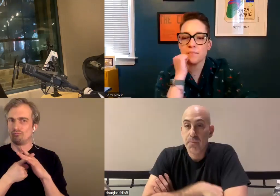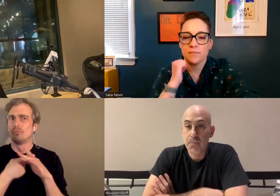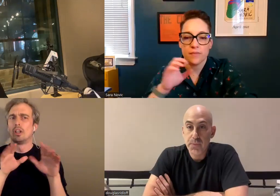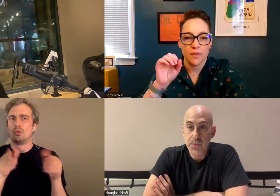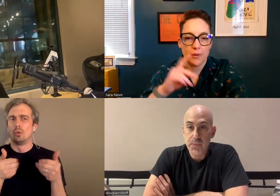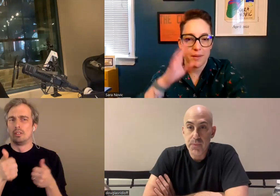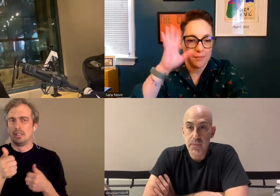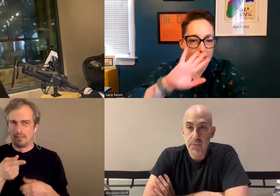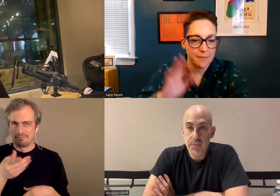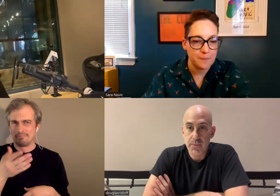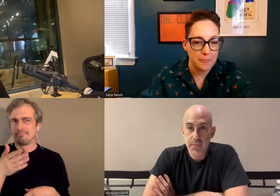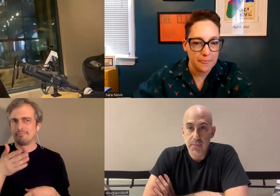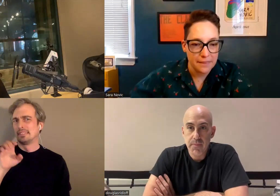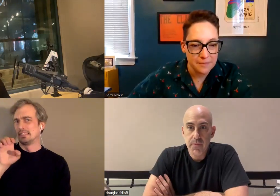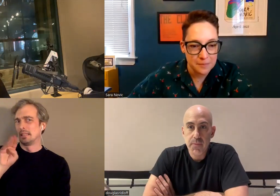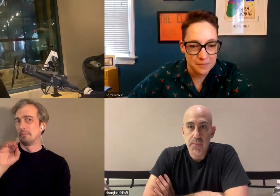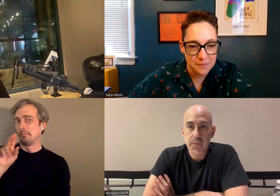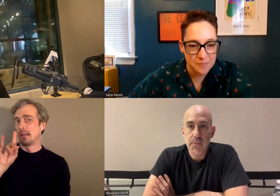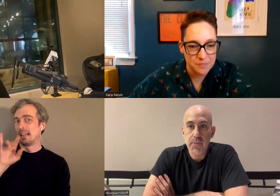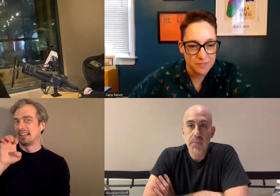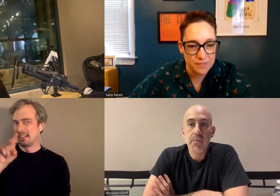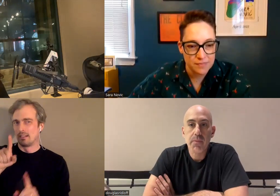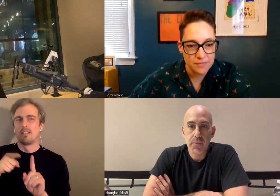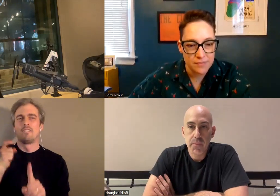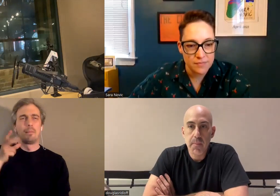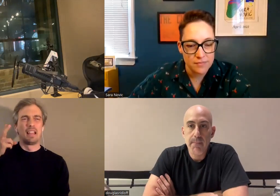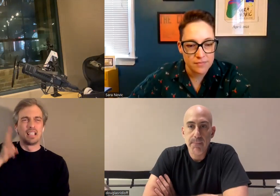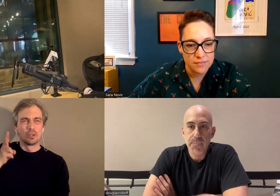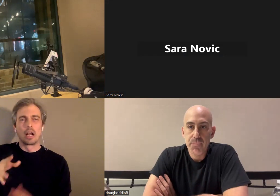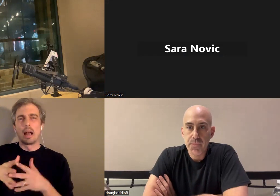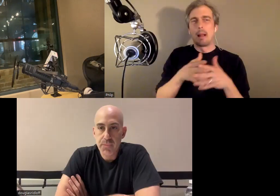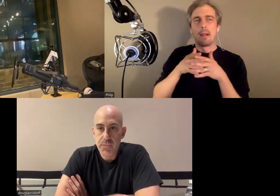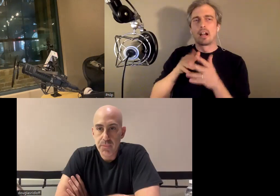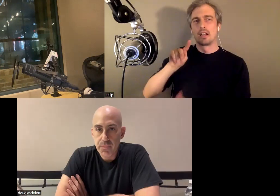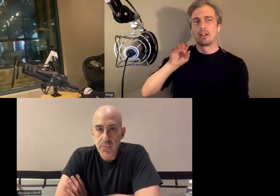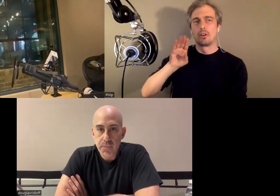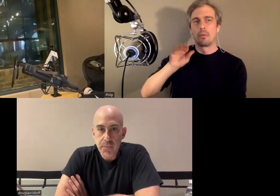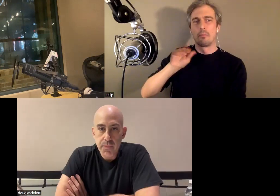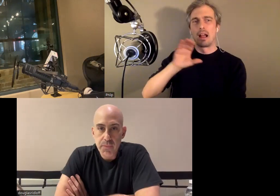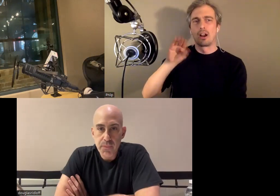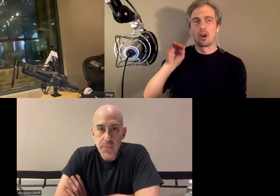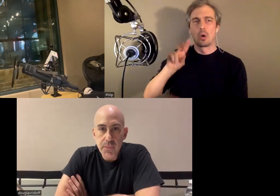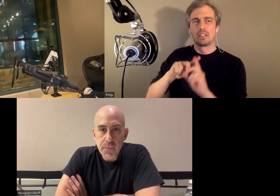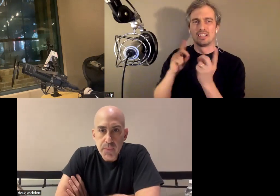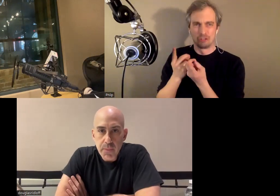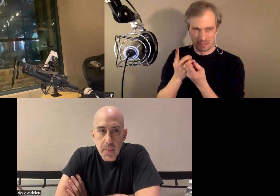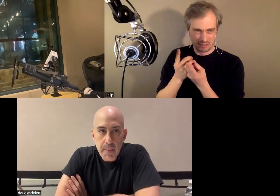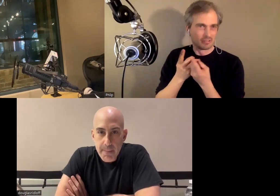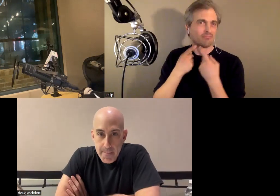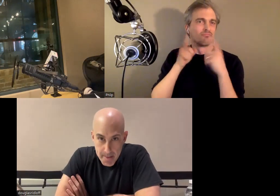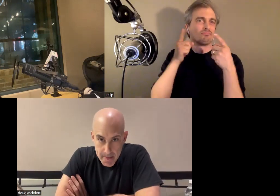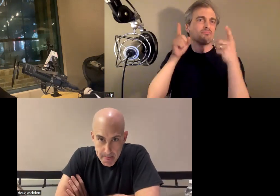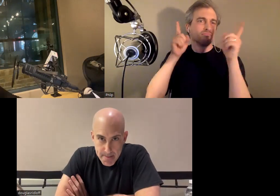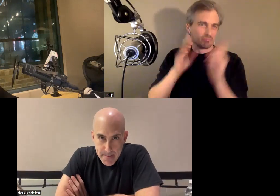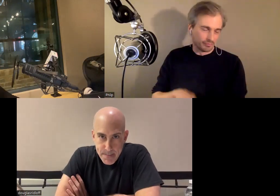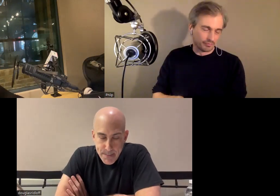Tobacco is story. I'm Anita Rao. Storytelling is an integral part of deaf culture. There are many myths and tales that have